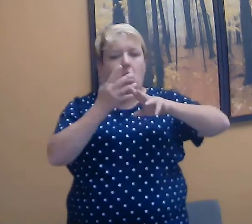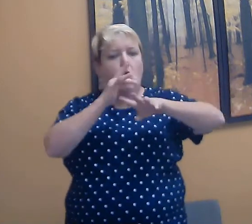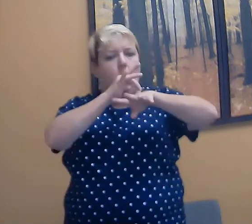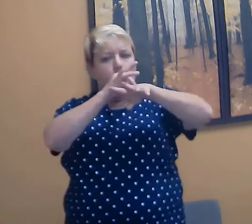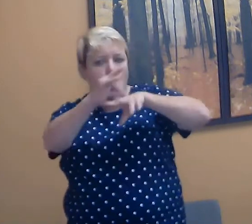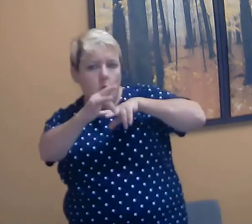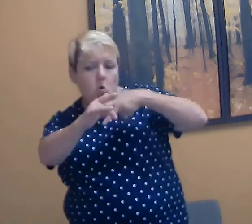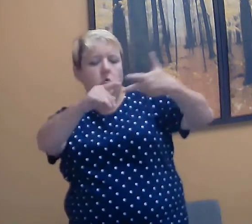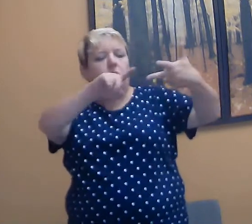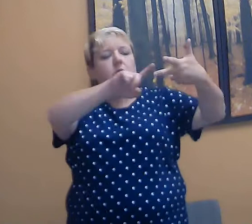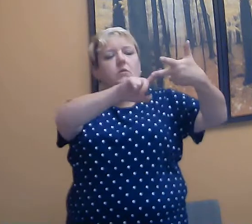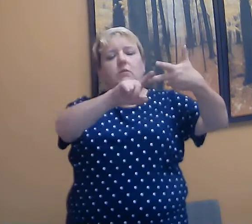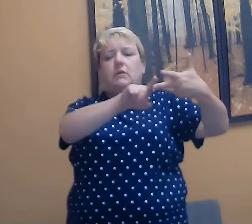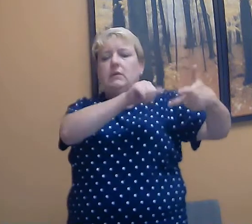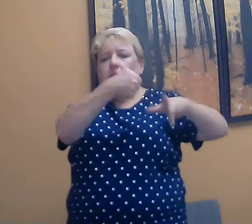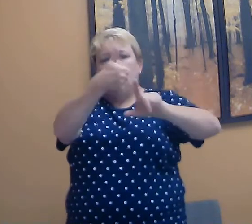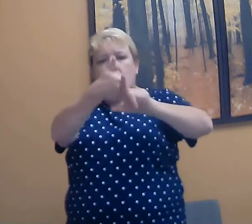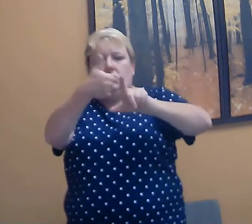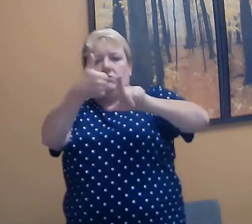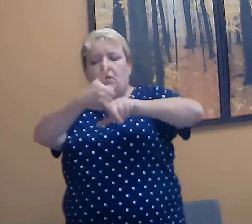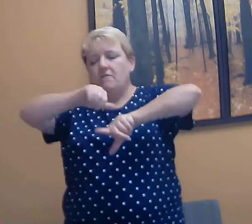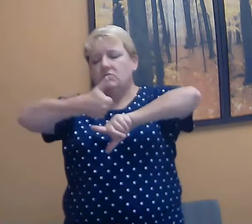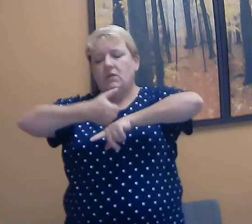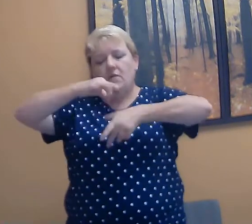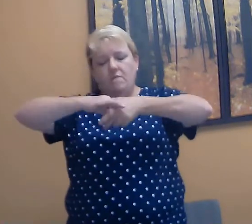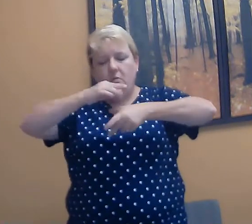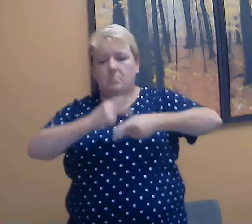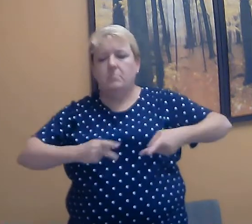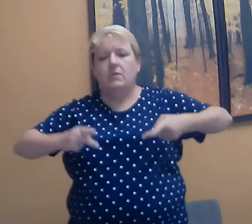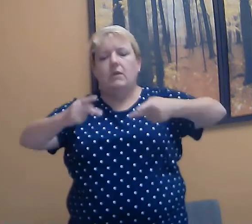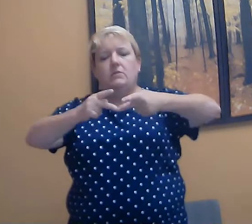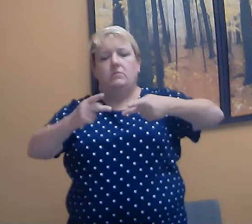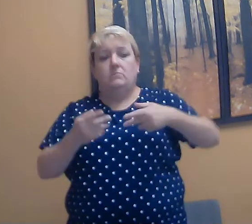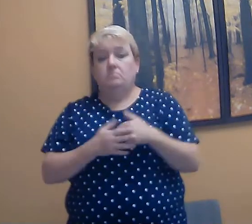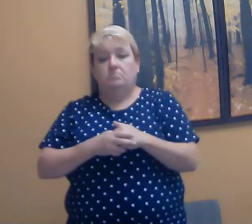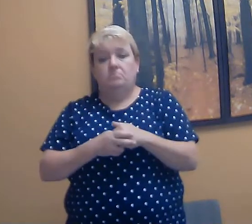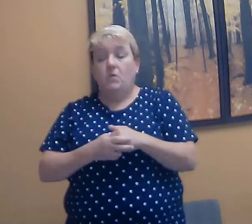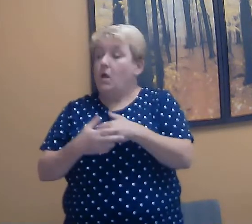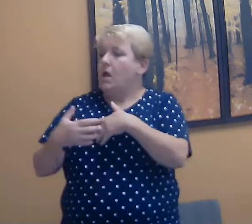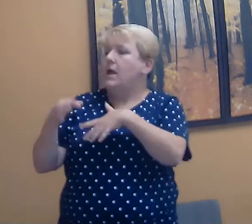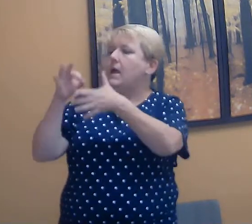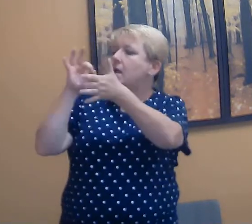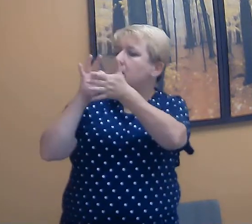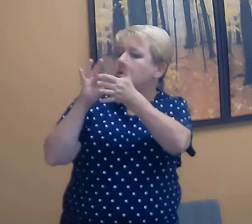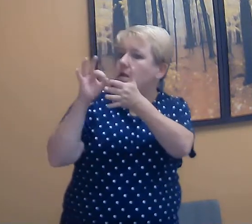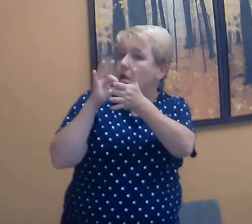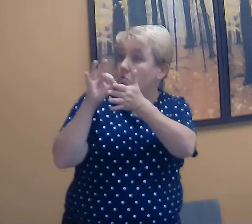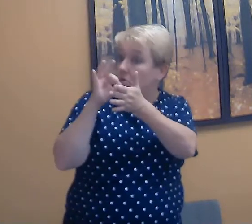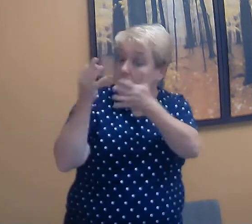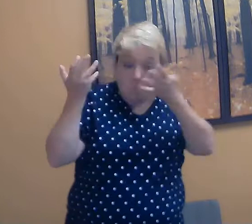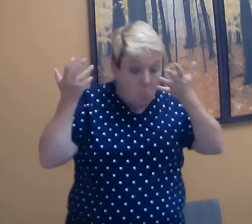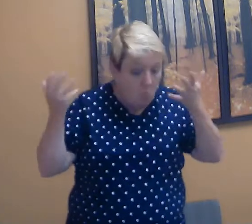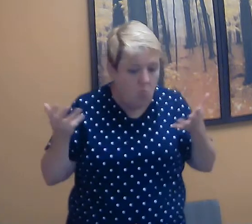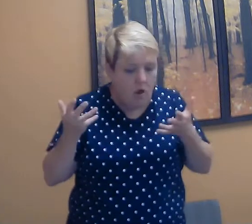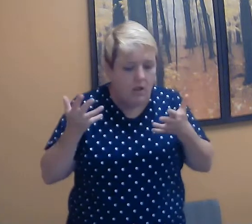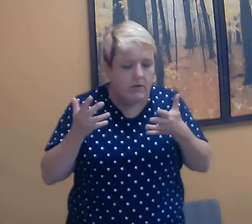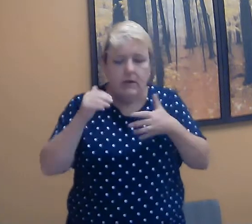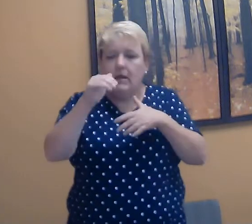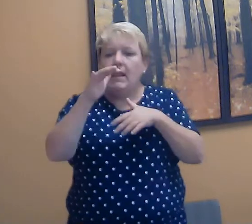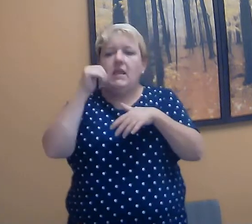vote counted. Speaking of being counted, 2020 is also the year that will be remembered for the census.